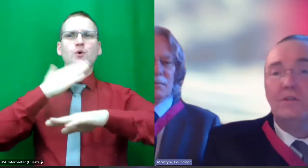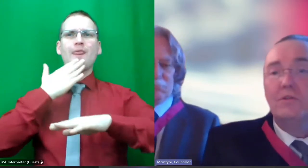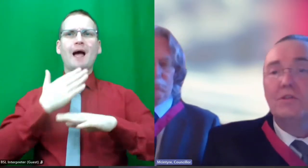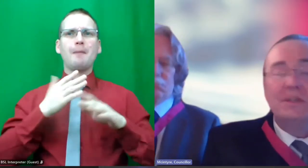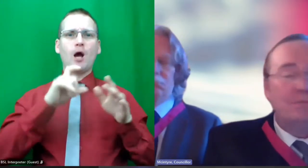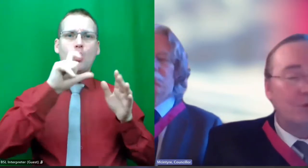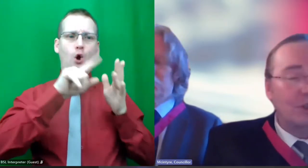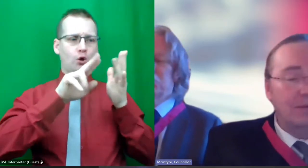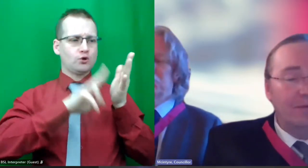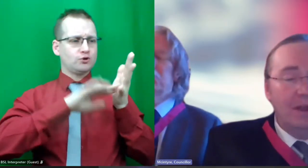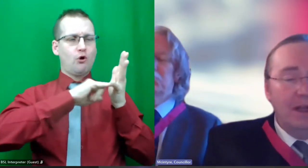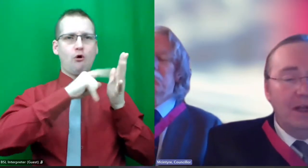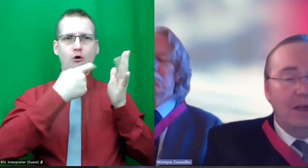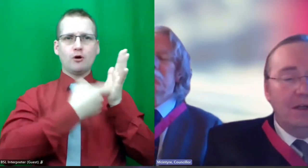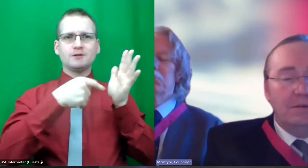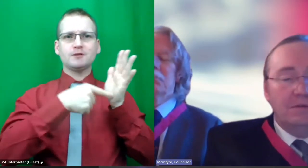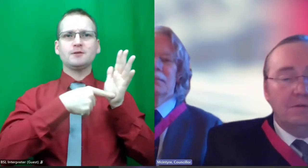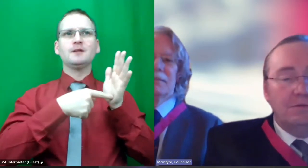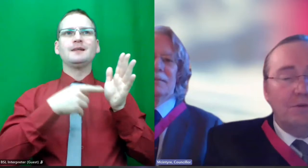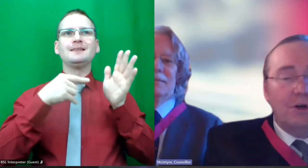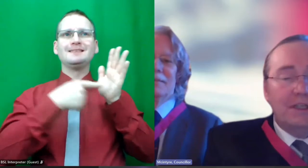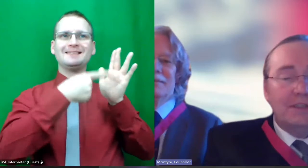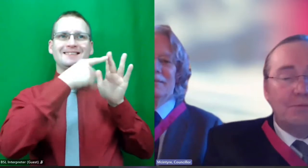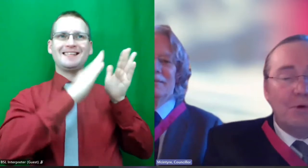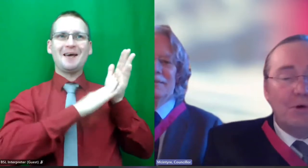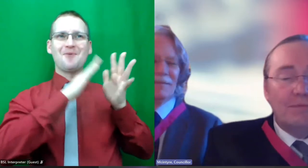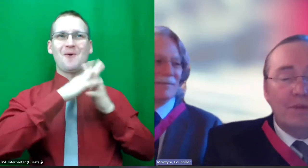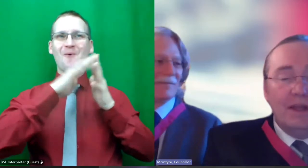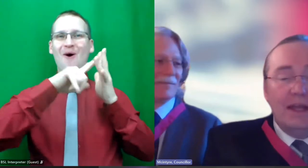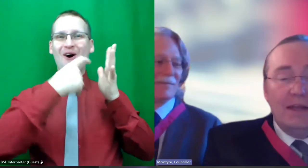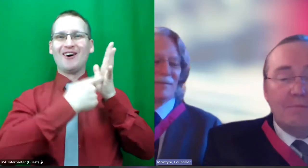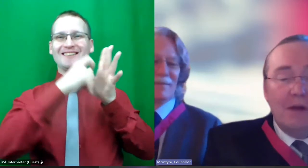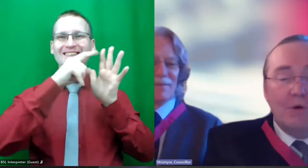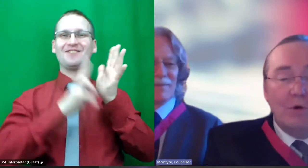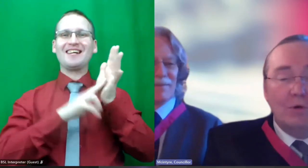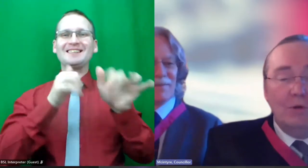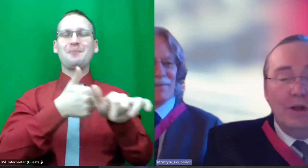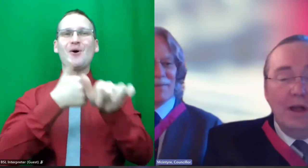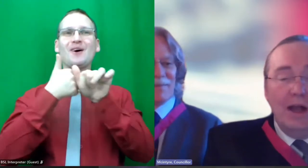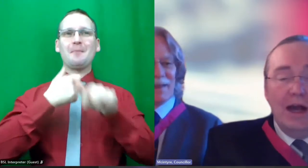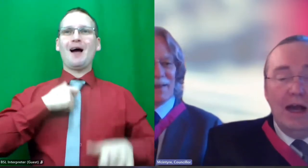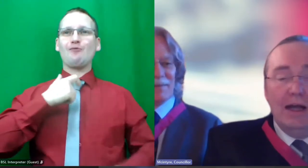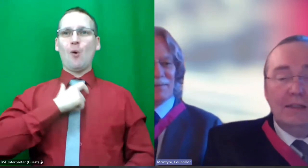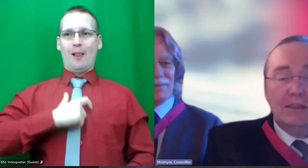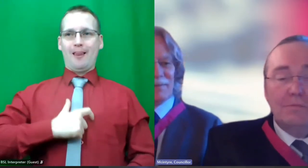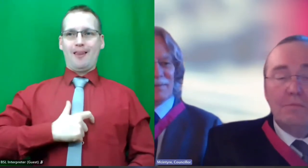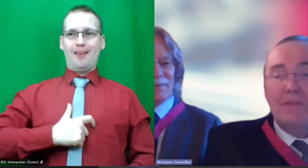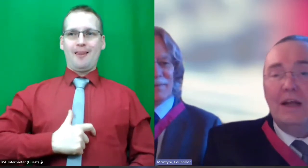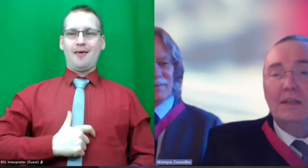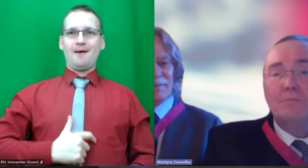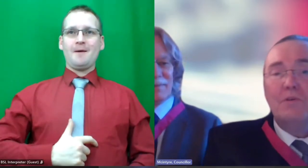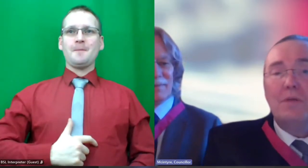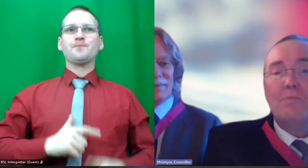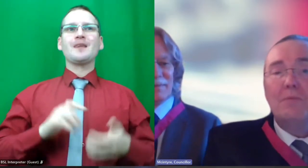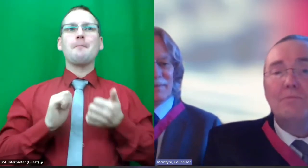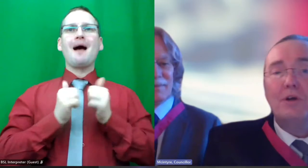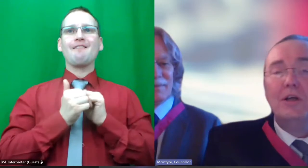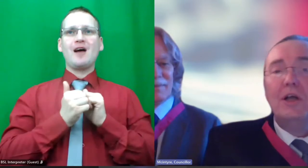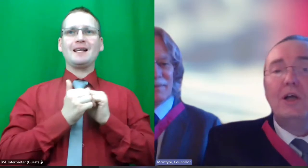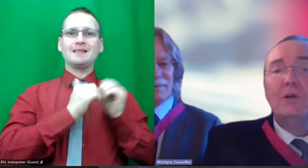consort, Dr. Tim Warden, for his support in my role, and my friend